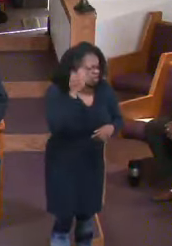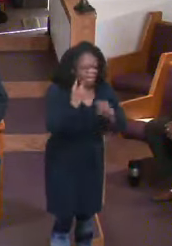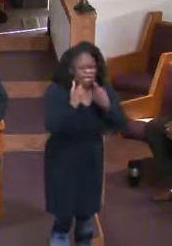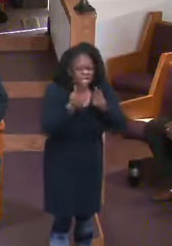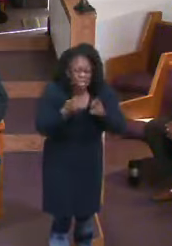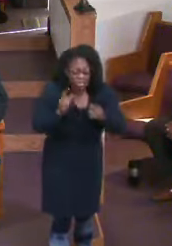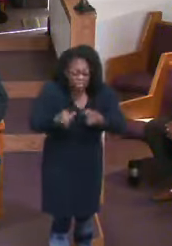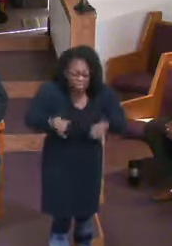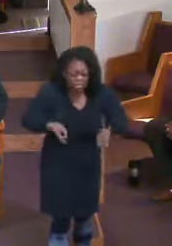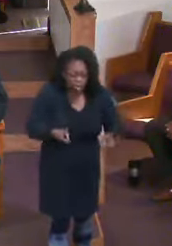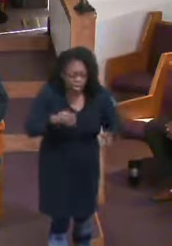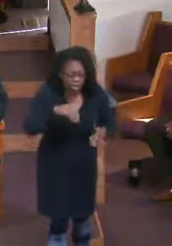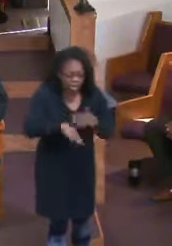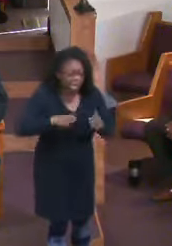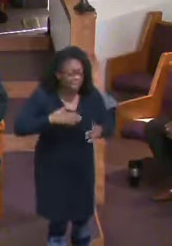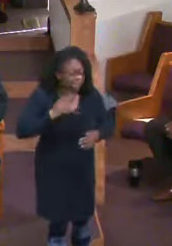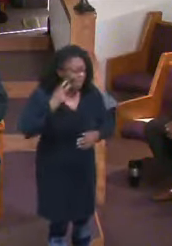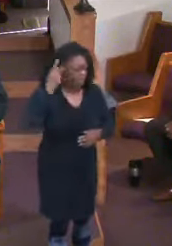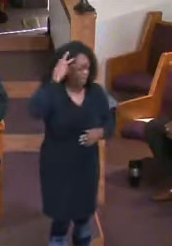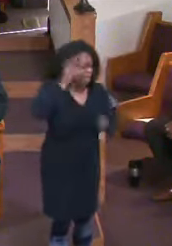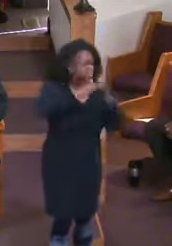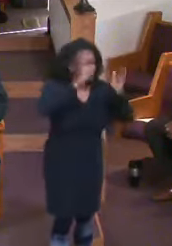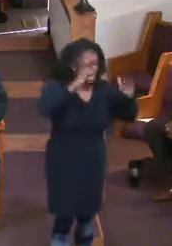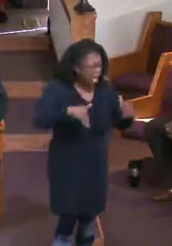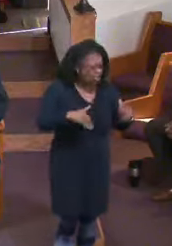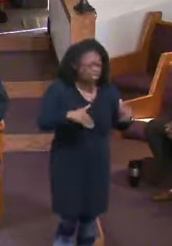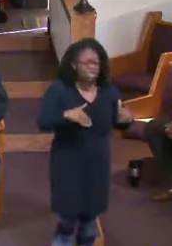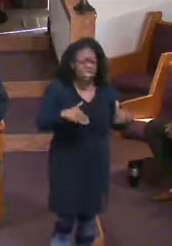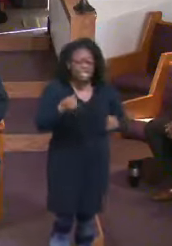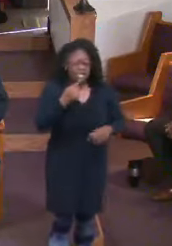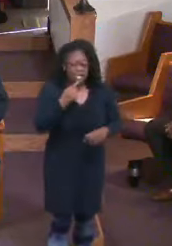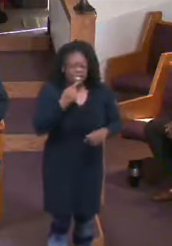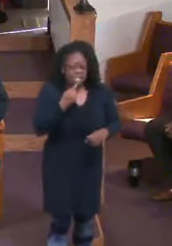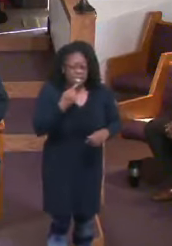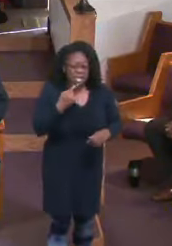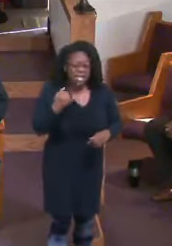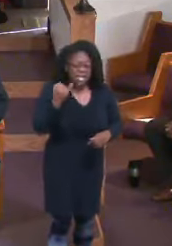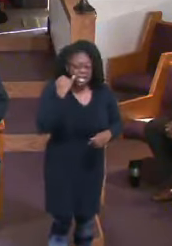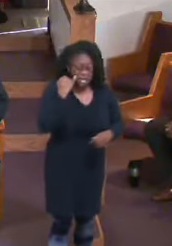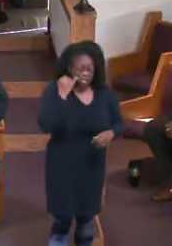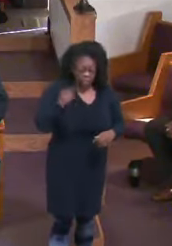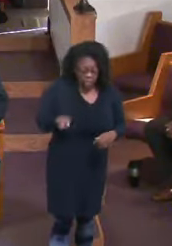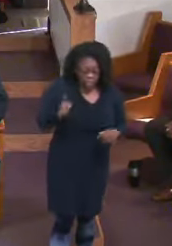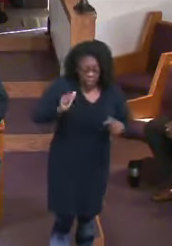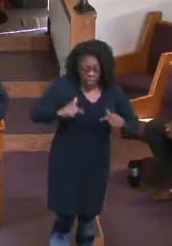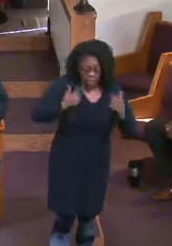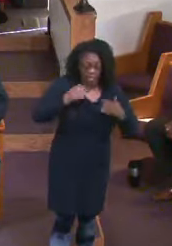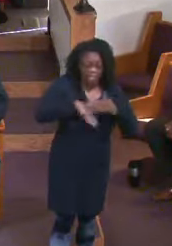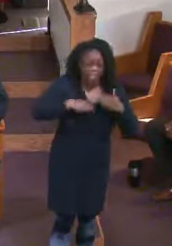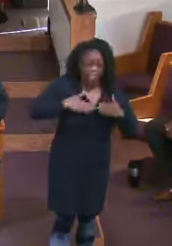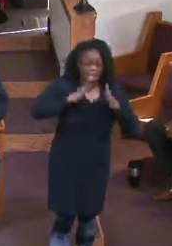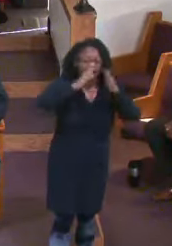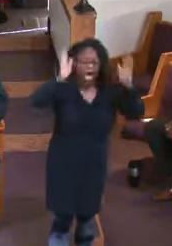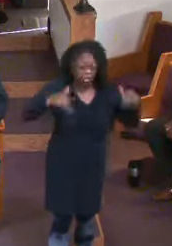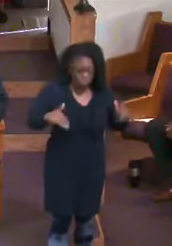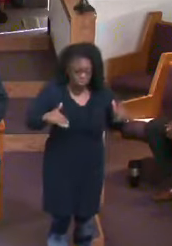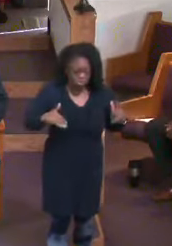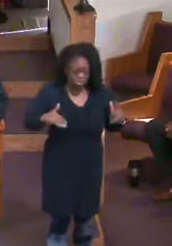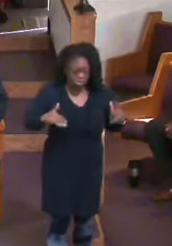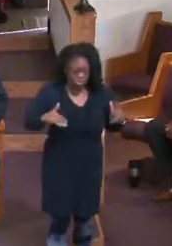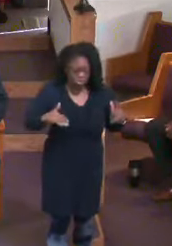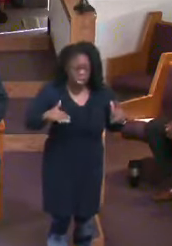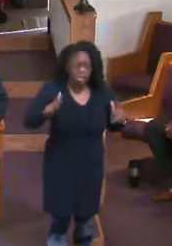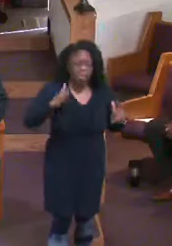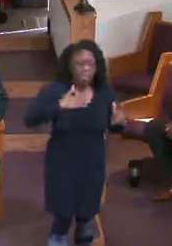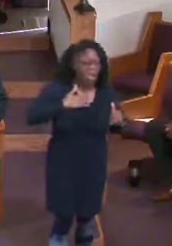In my parents' house, it went like this. As long as you are living under my house, under